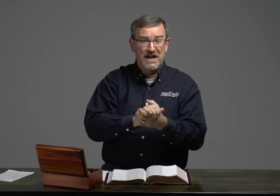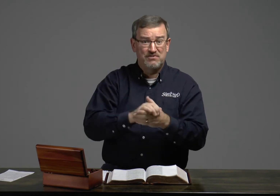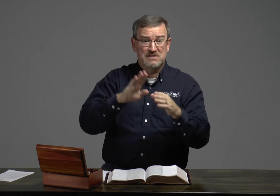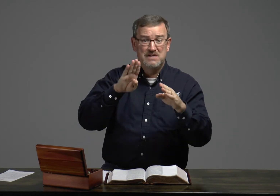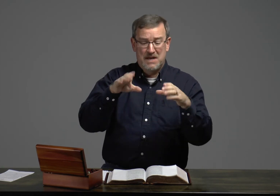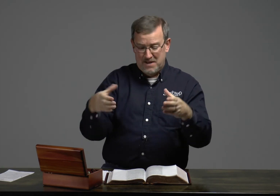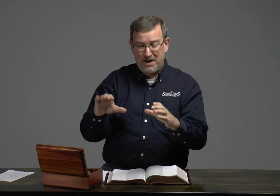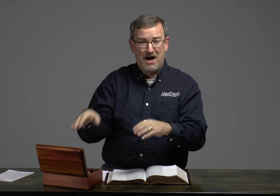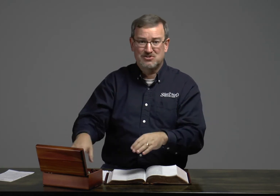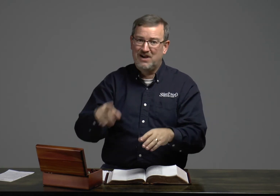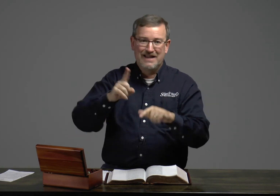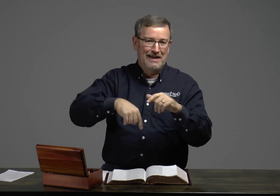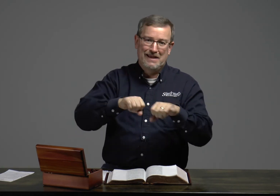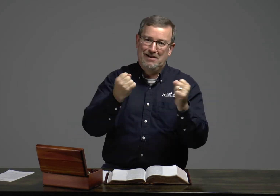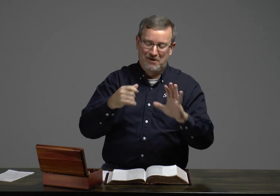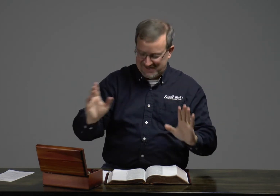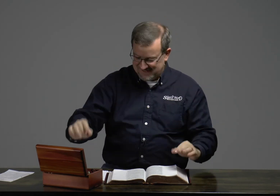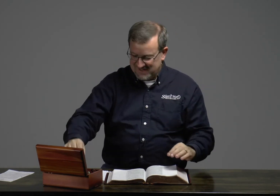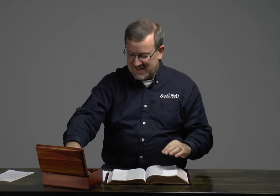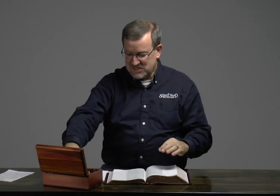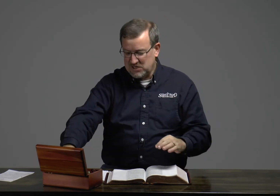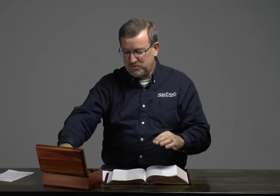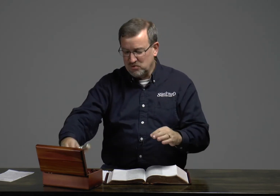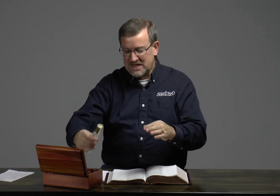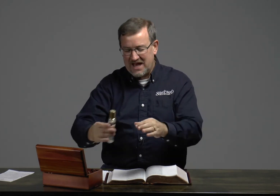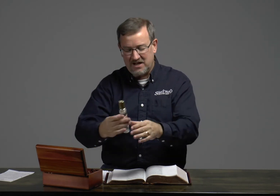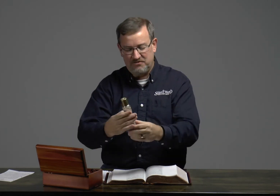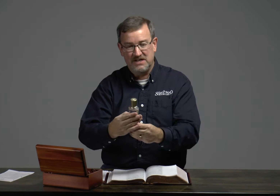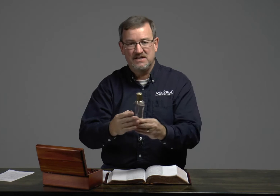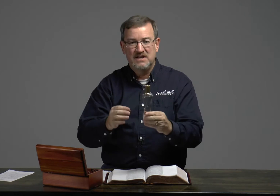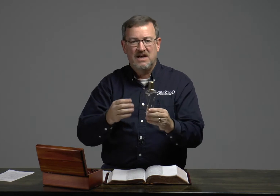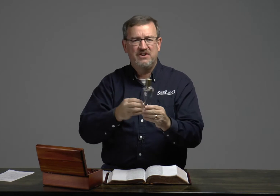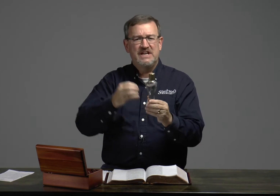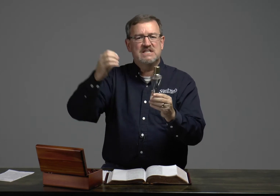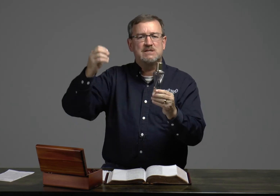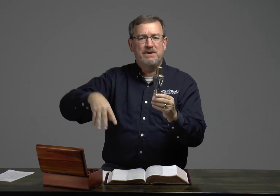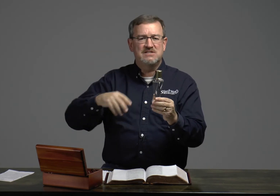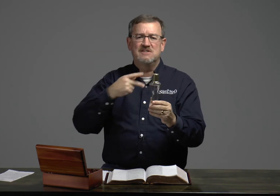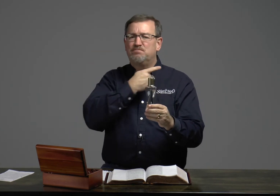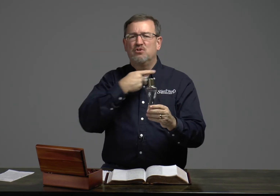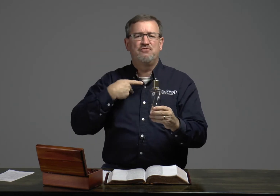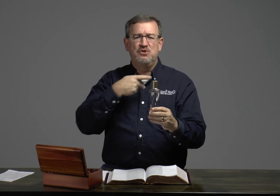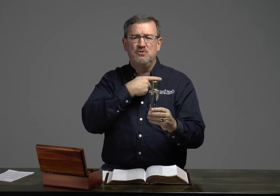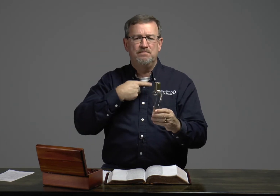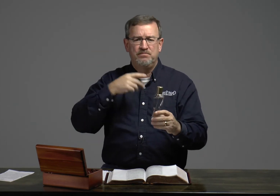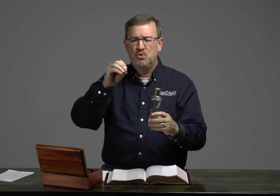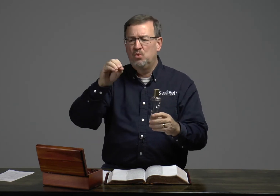wife's box, so I cannot break it. And she pulls out of it a very expensive perfume,